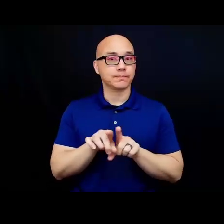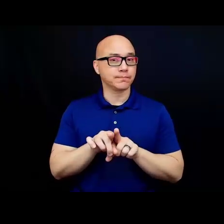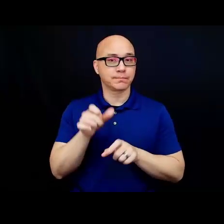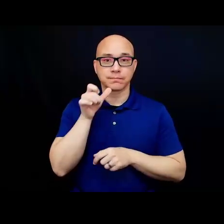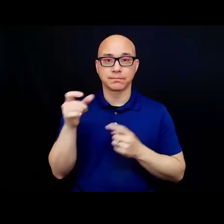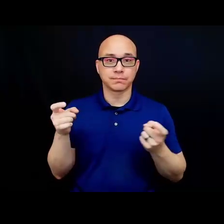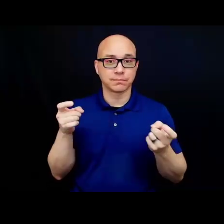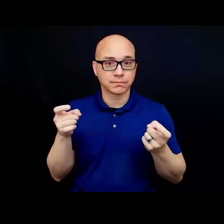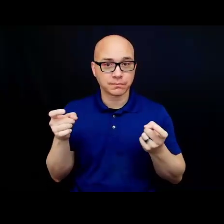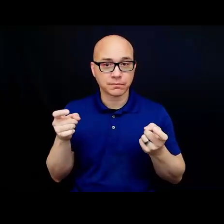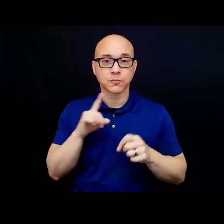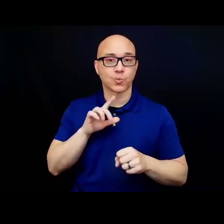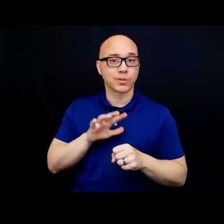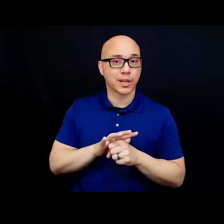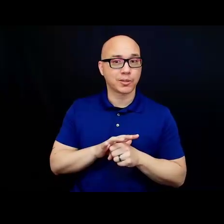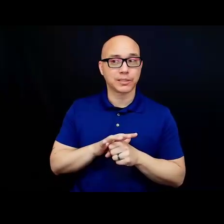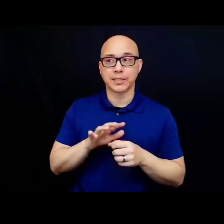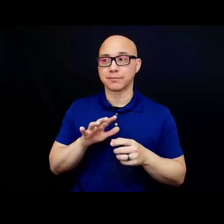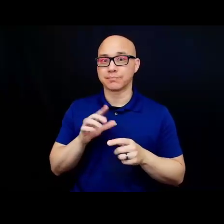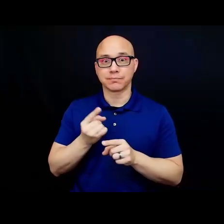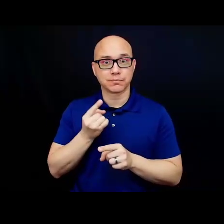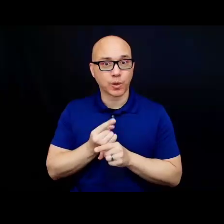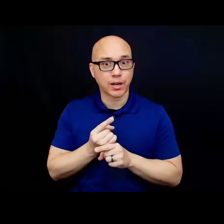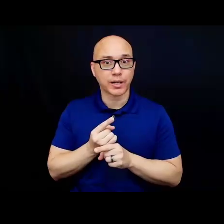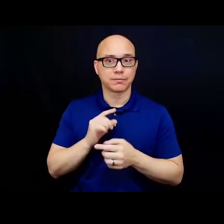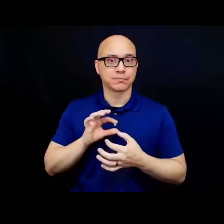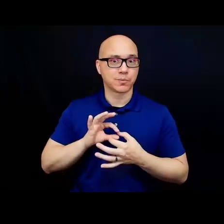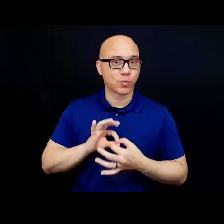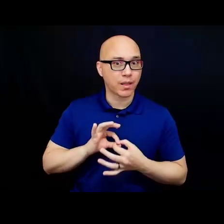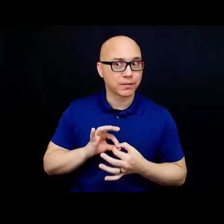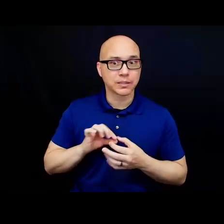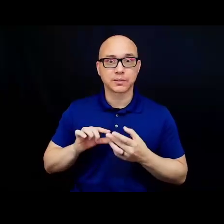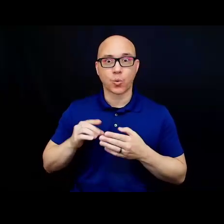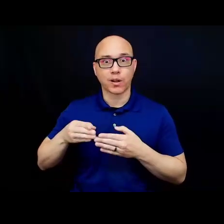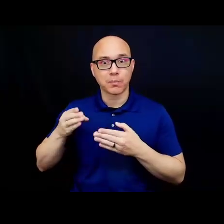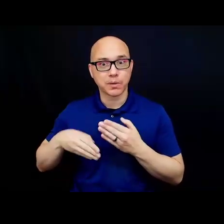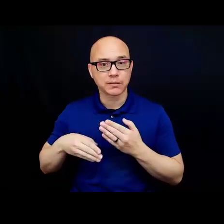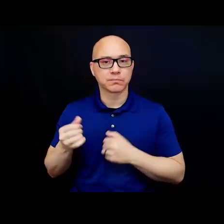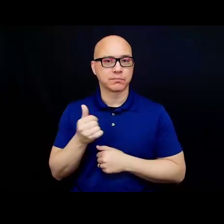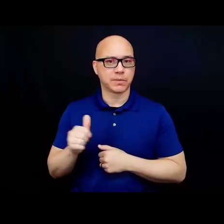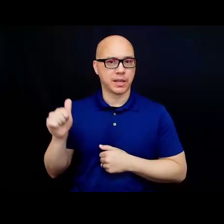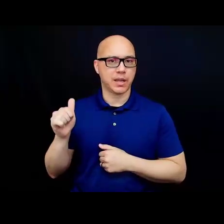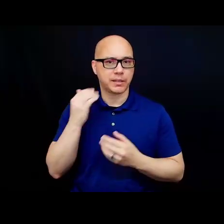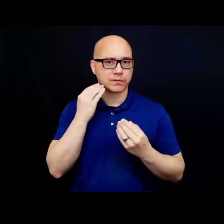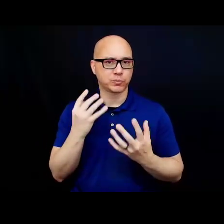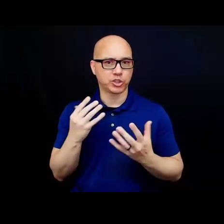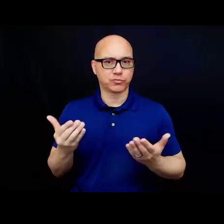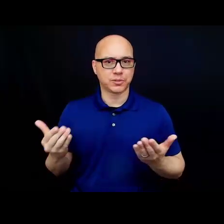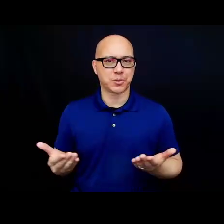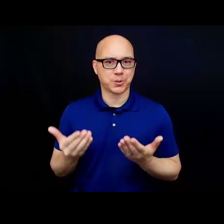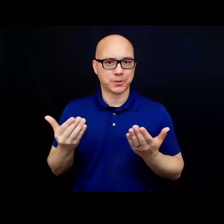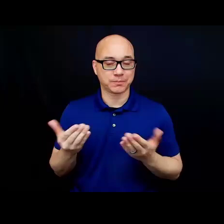control or guarantee the accuracy, relevance, timeliness, or completeness of any outside information, and